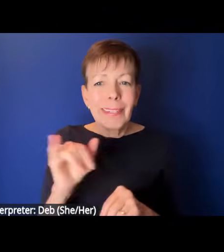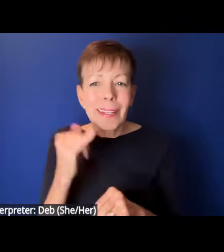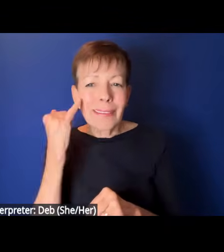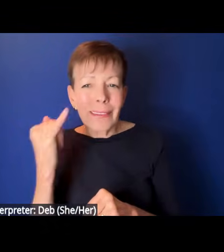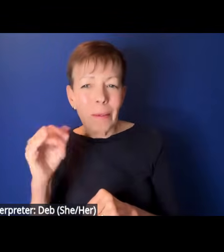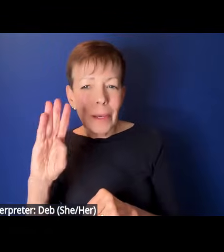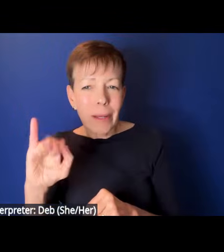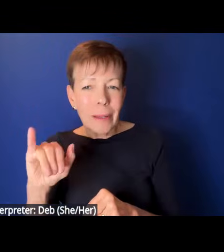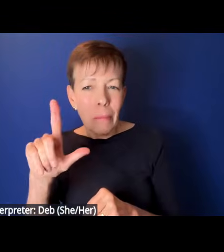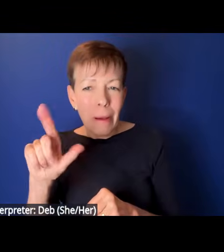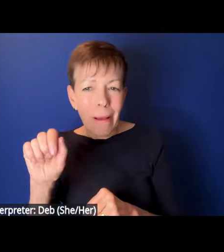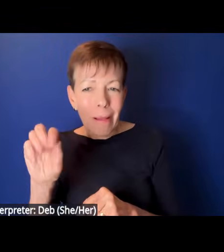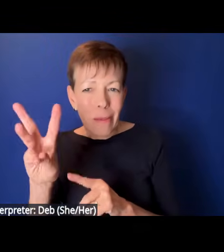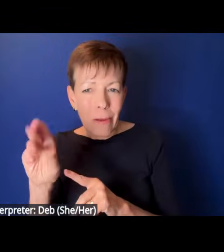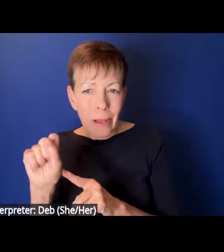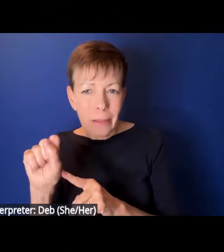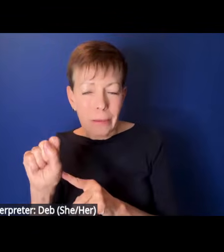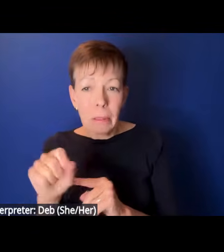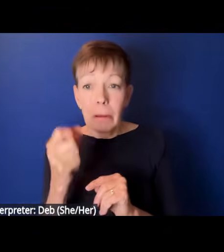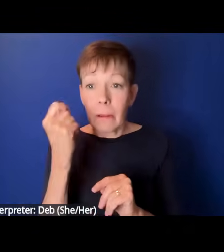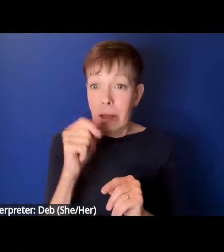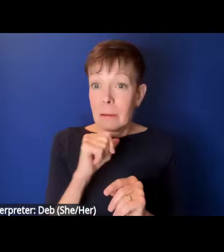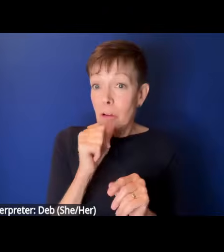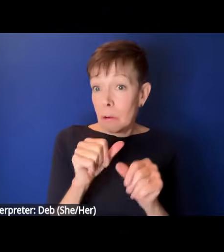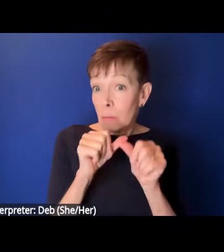a permanent one, it's just until we can examine.